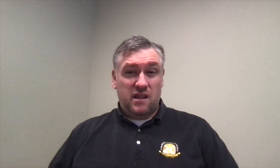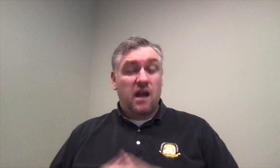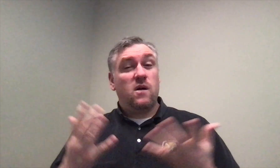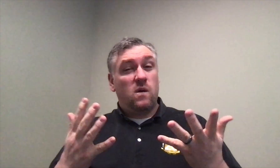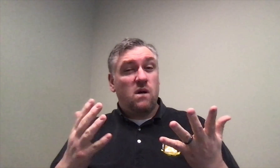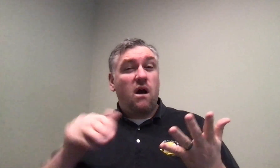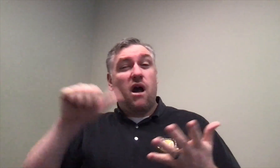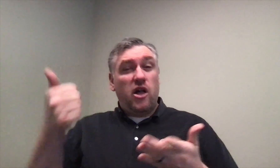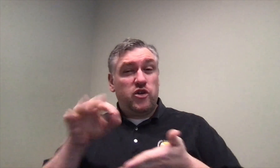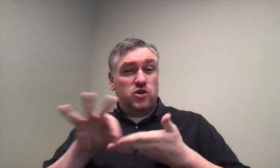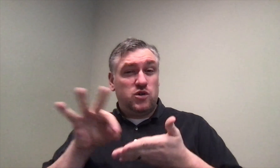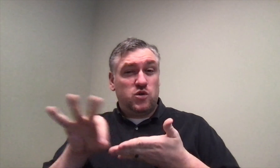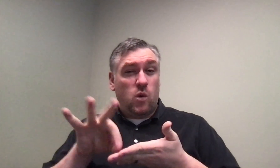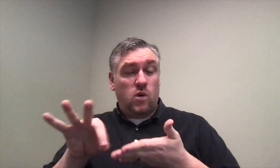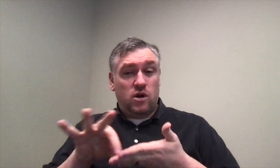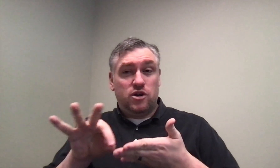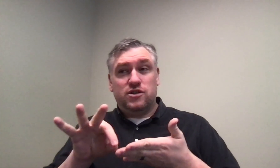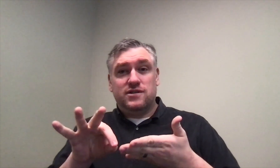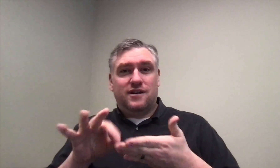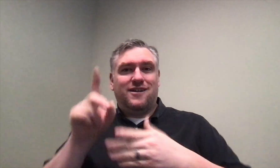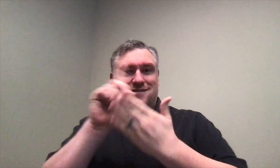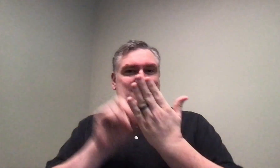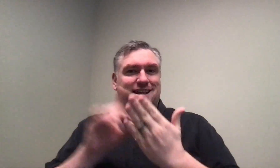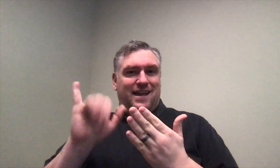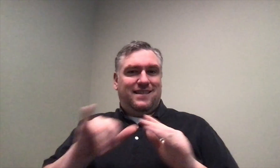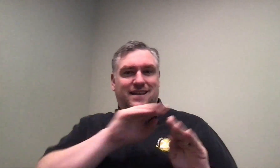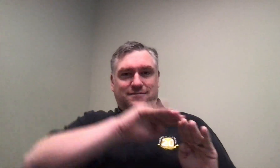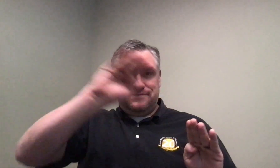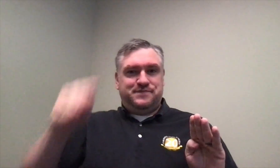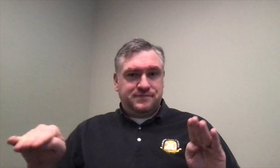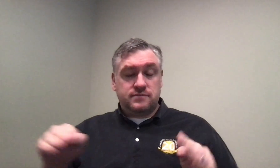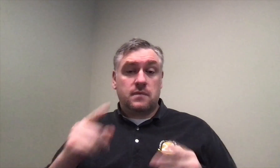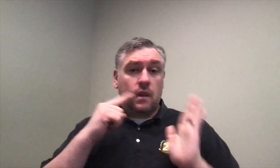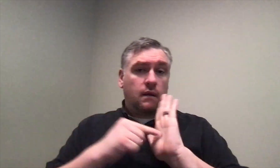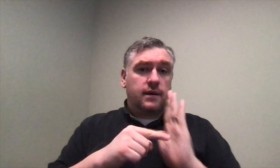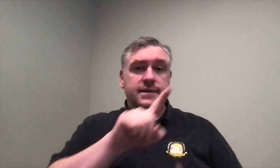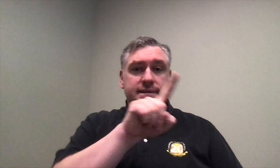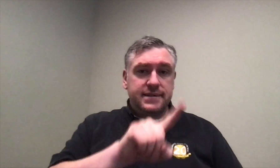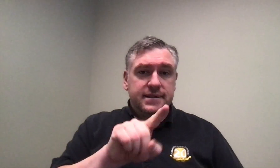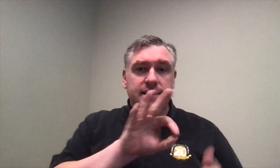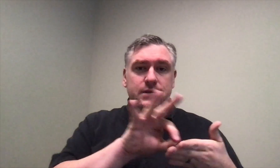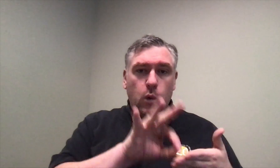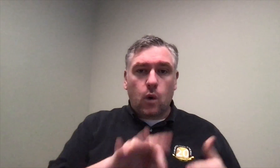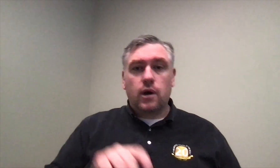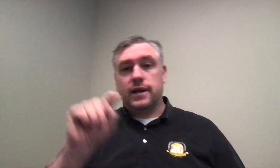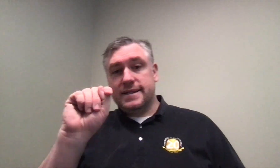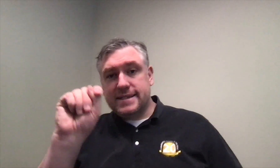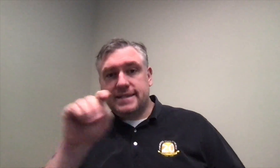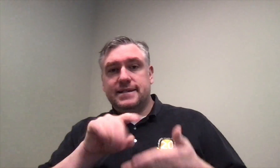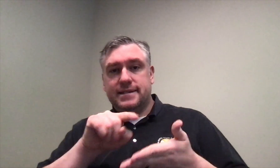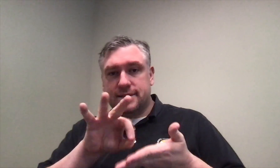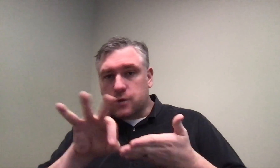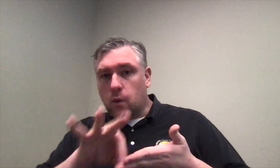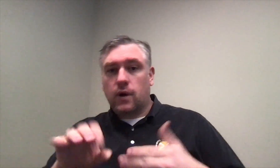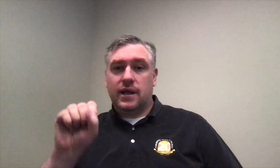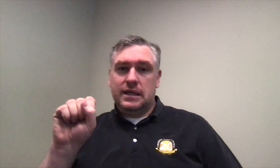on. Other scores that exist are designed on that curve too. There's Z-scores and T-scores